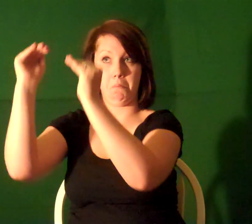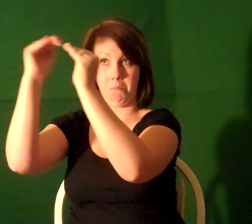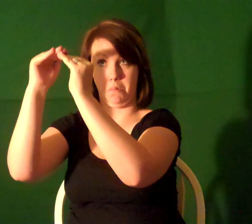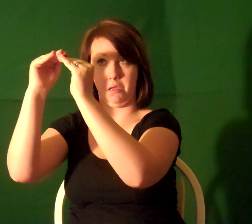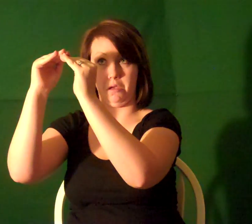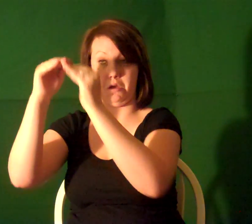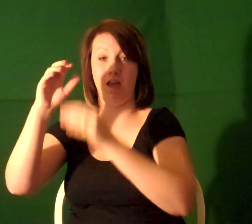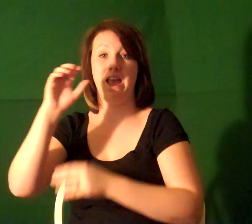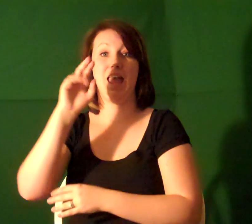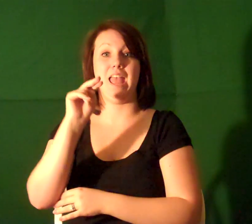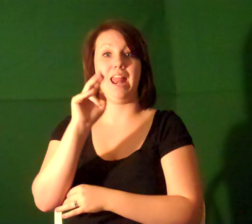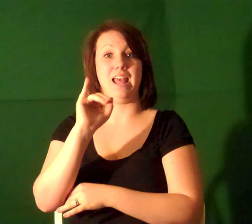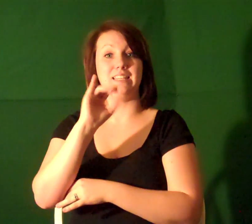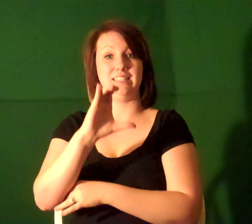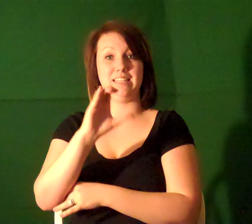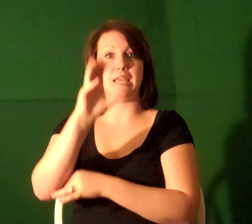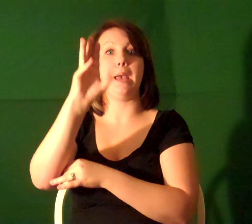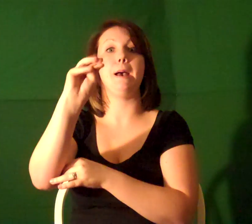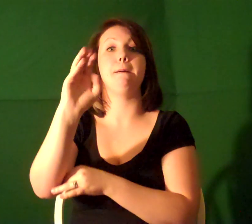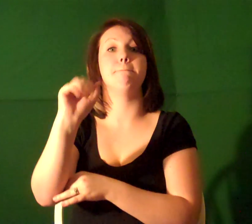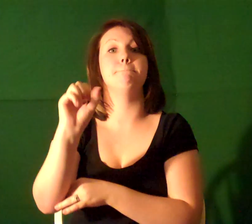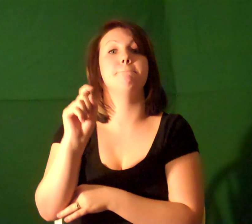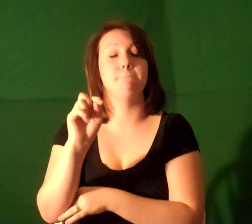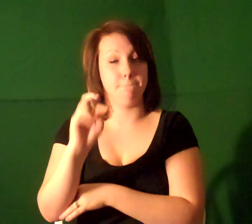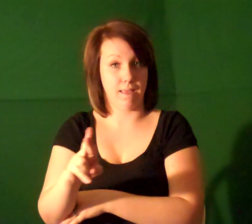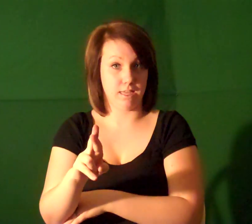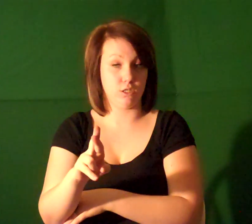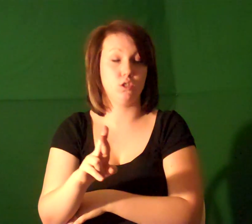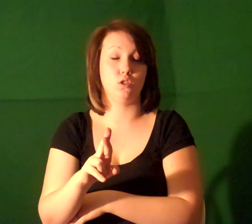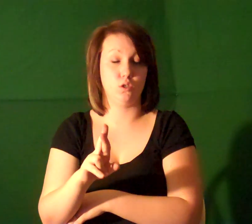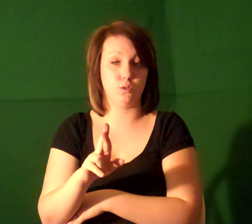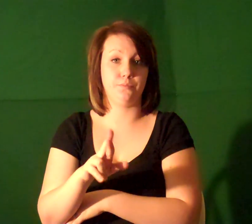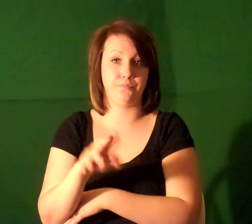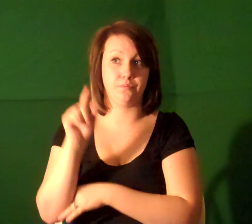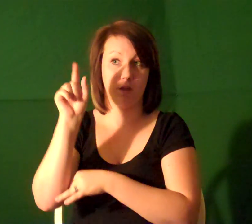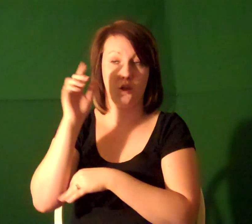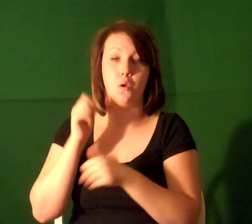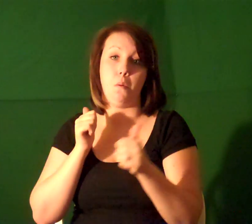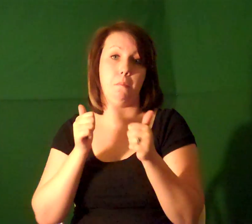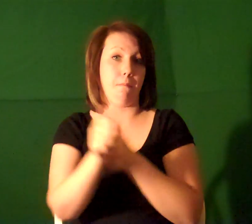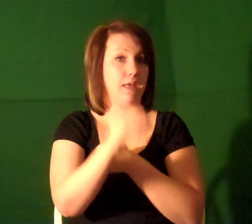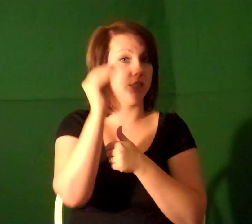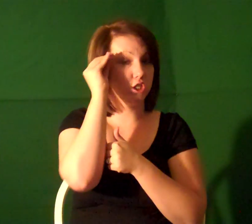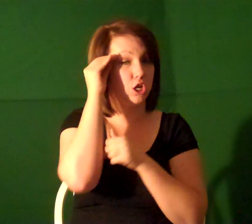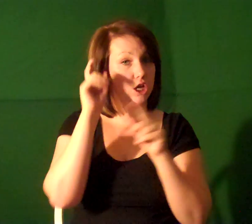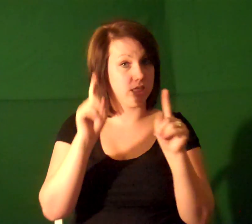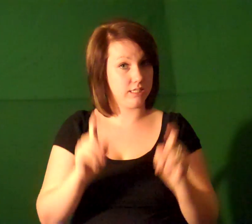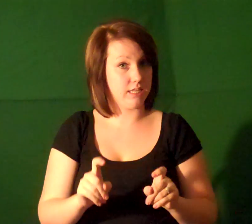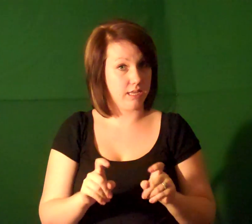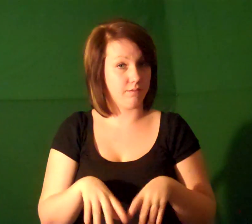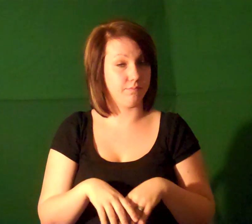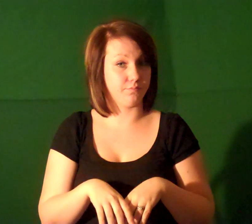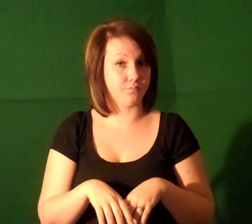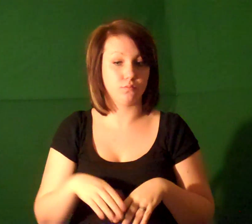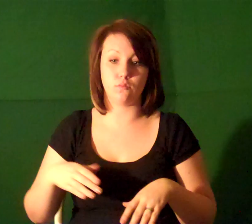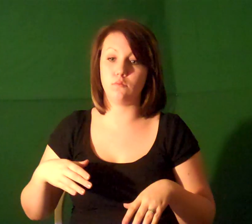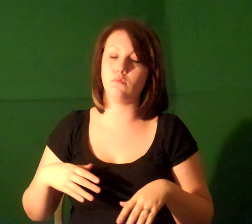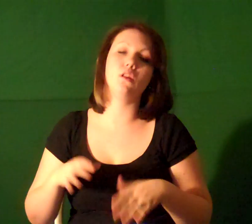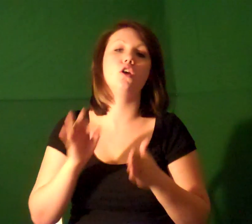Master. To be an NIC Master, you will have passed the knowledge exam. You will have scored within